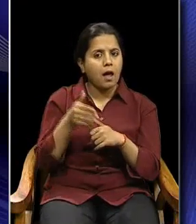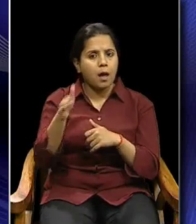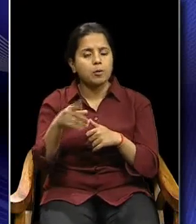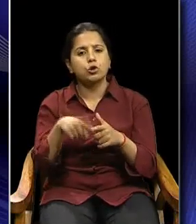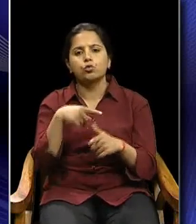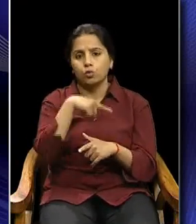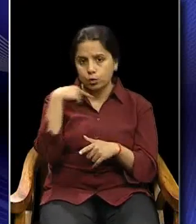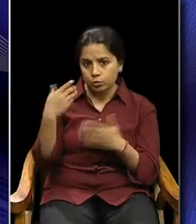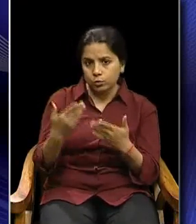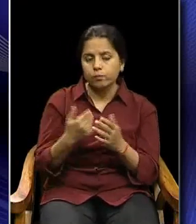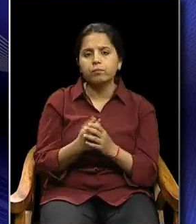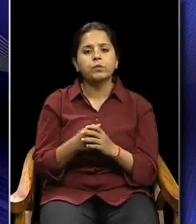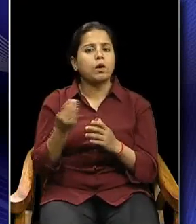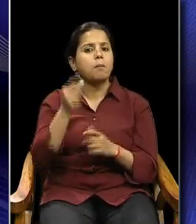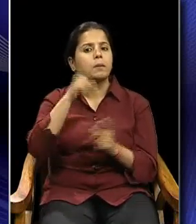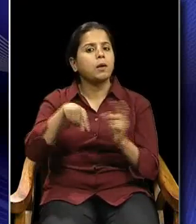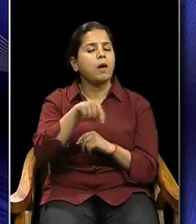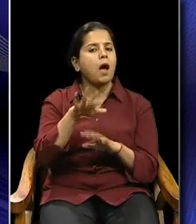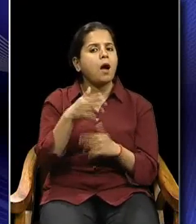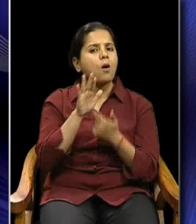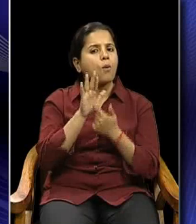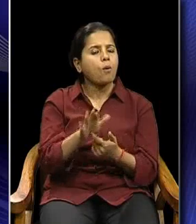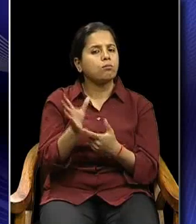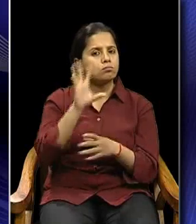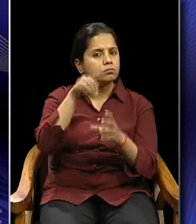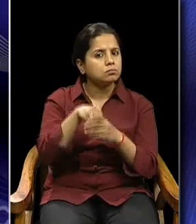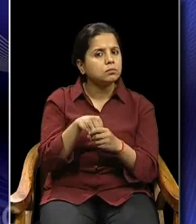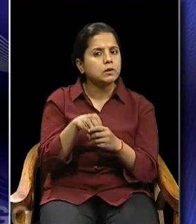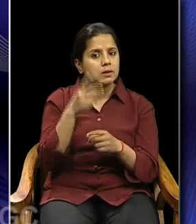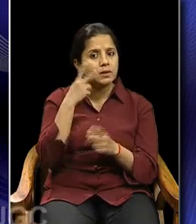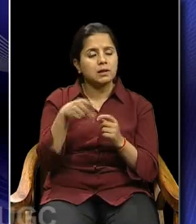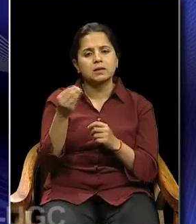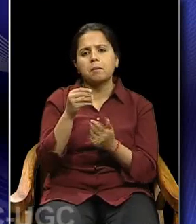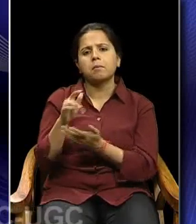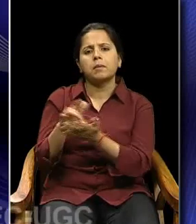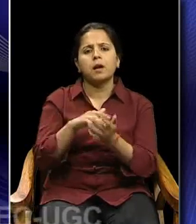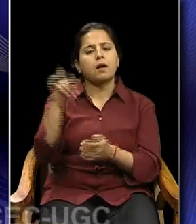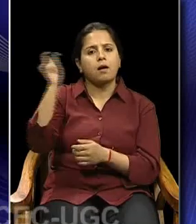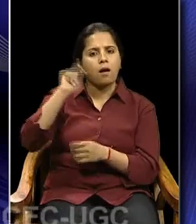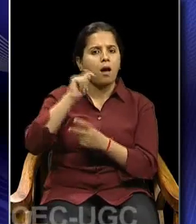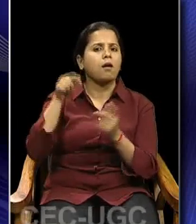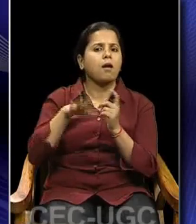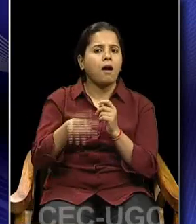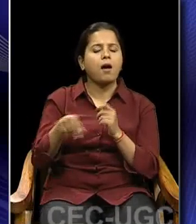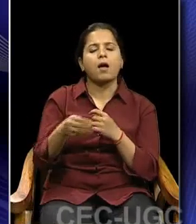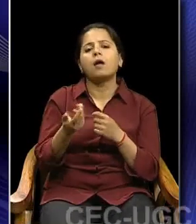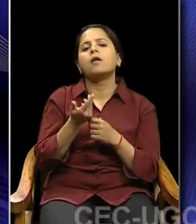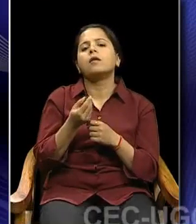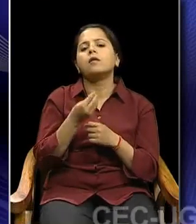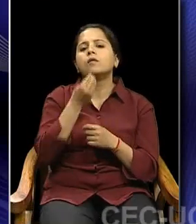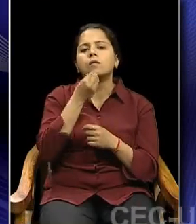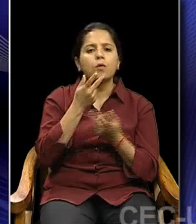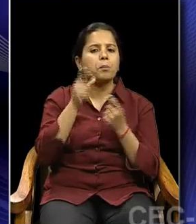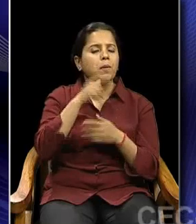Jodhpur, and how people they also engage in some kind of kite flying, feasting, and